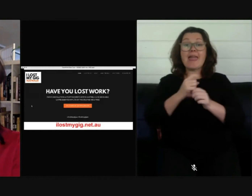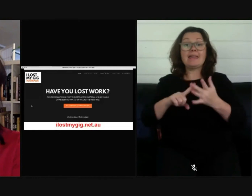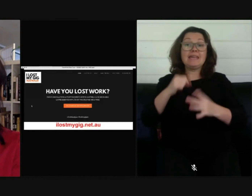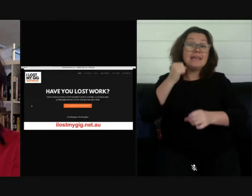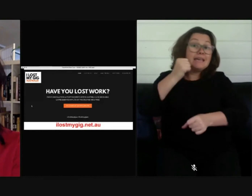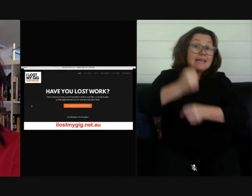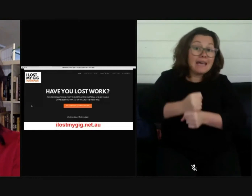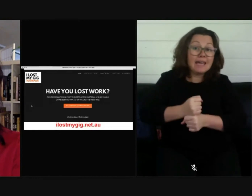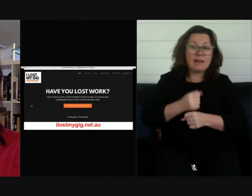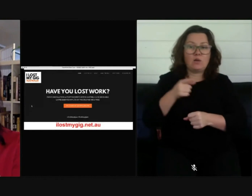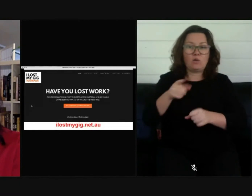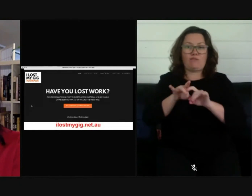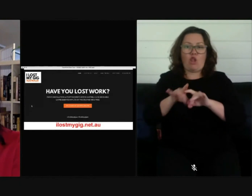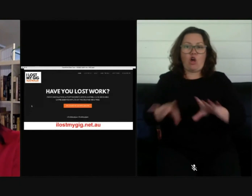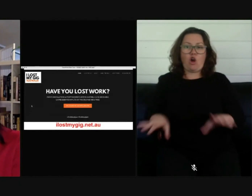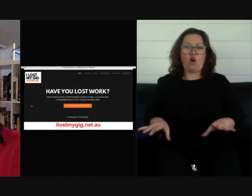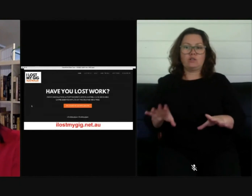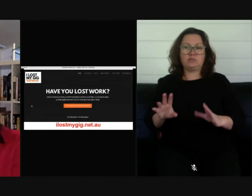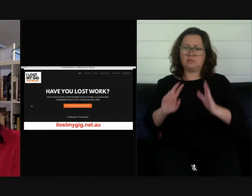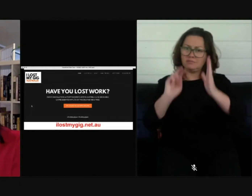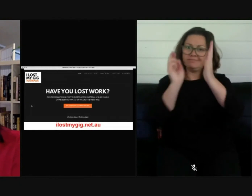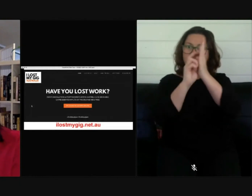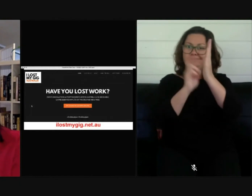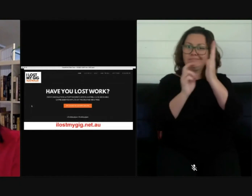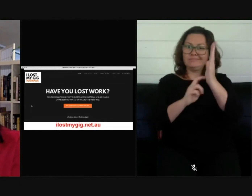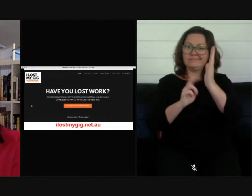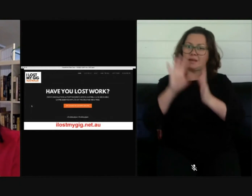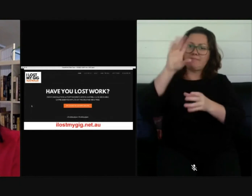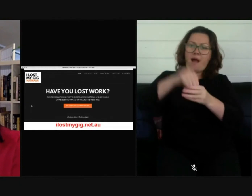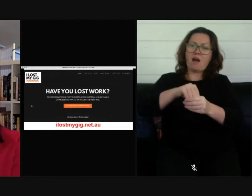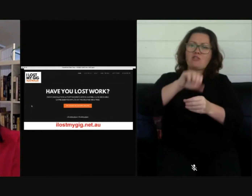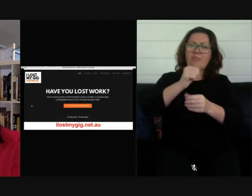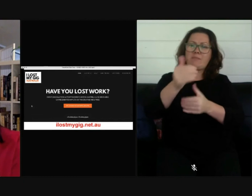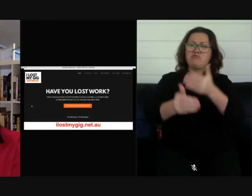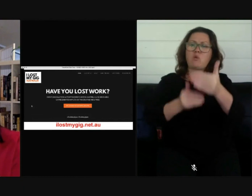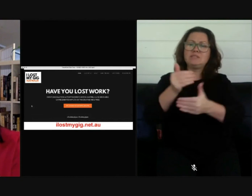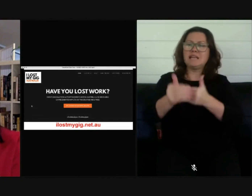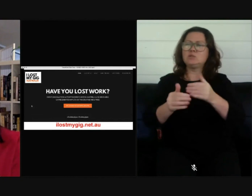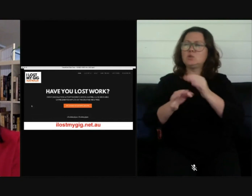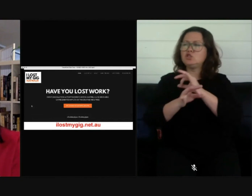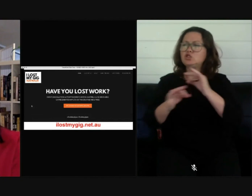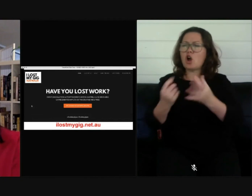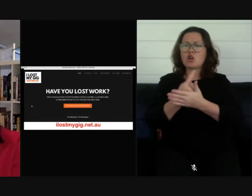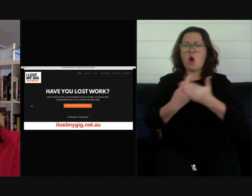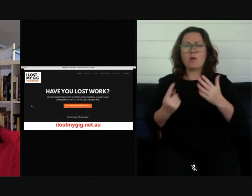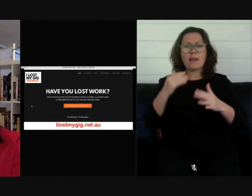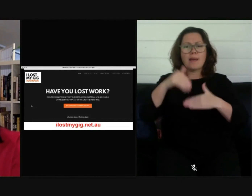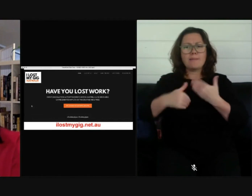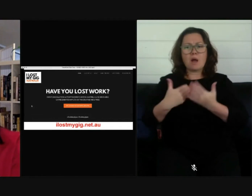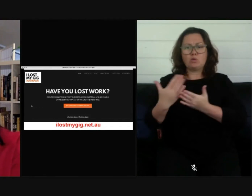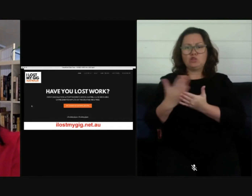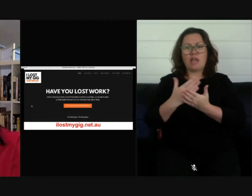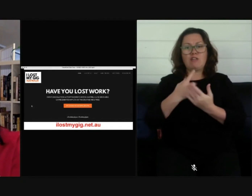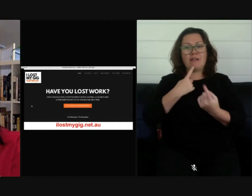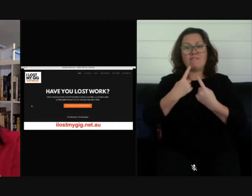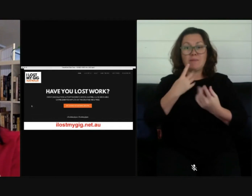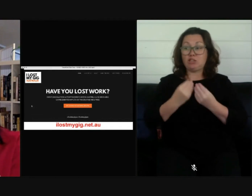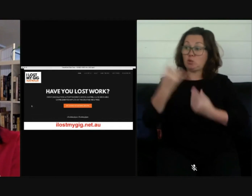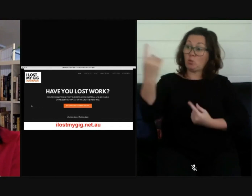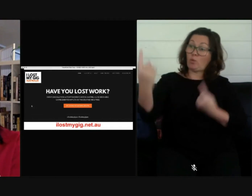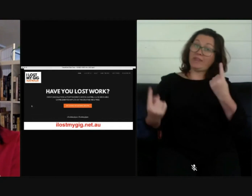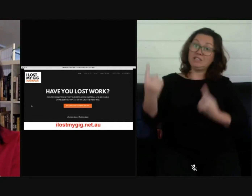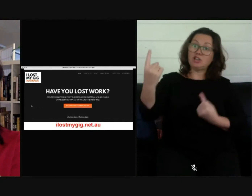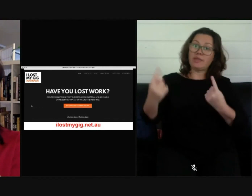because it's not just about sharing this information with each other. This is absolutely vital data